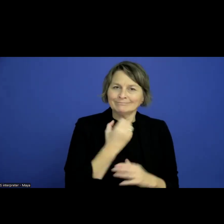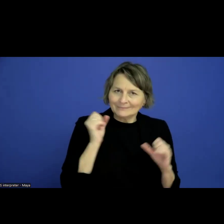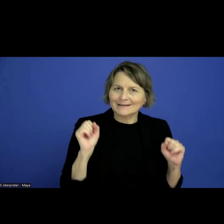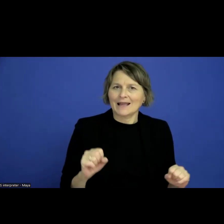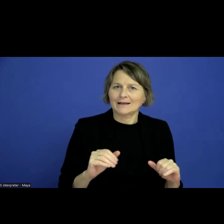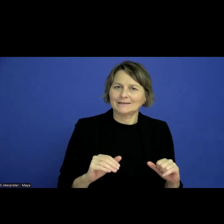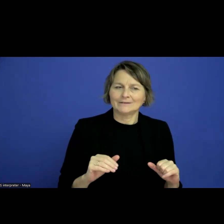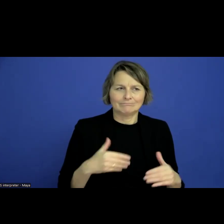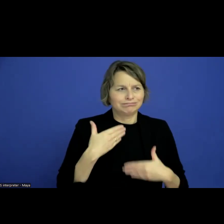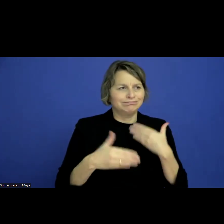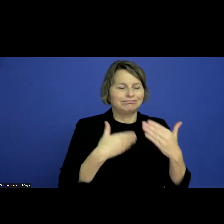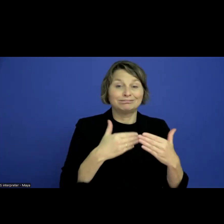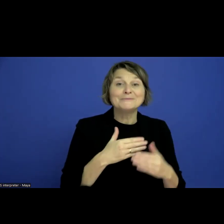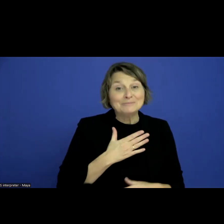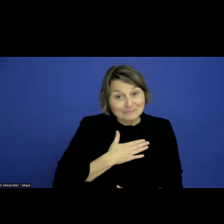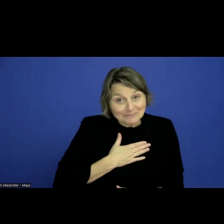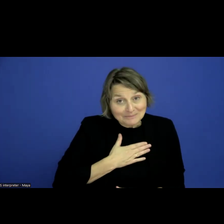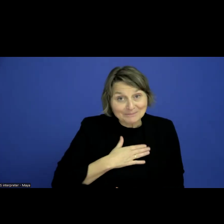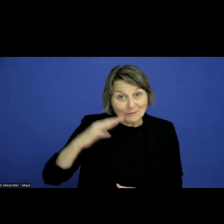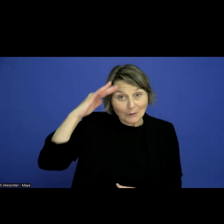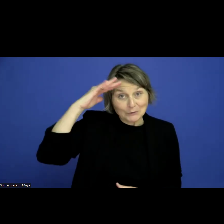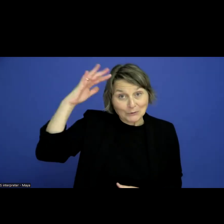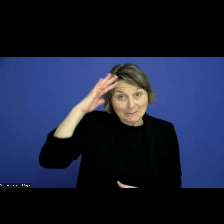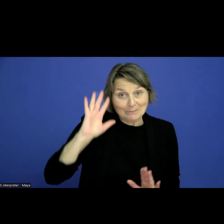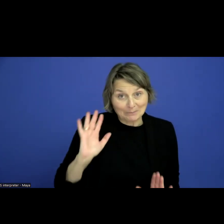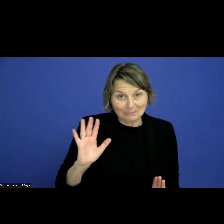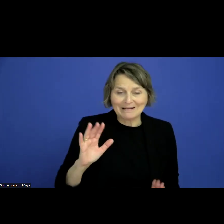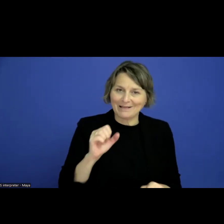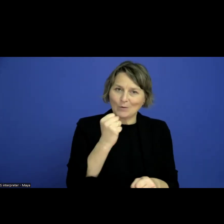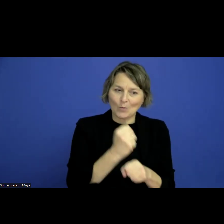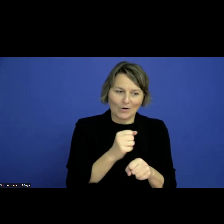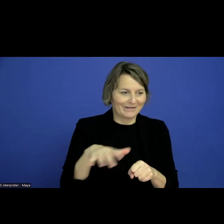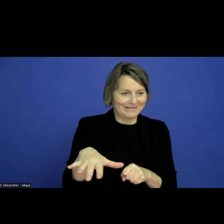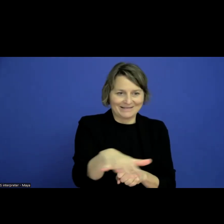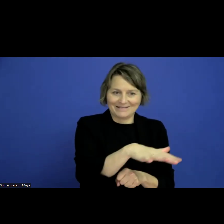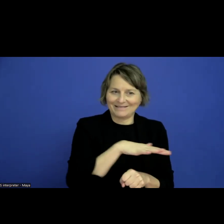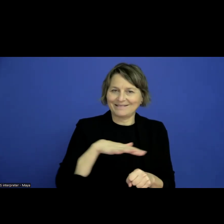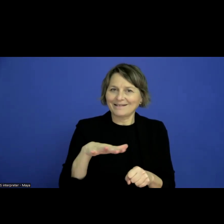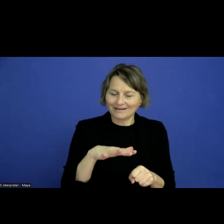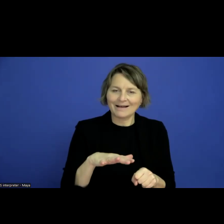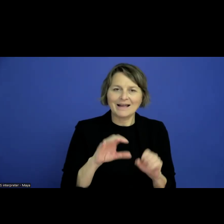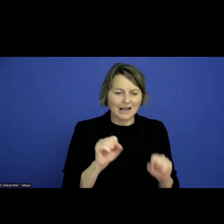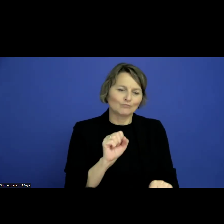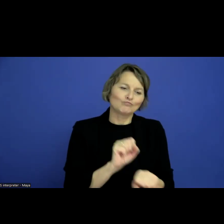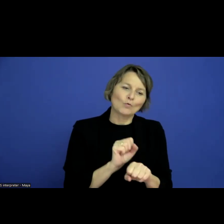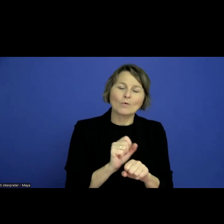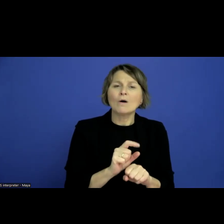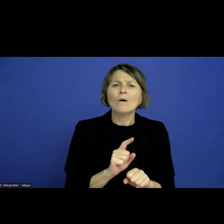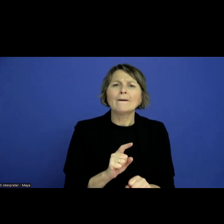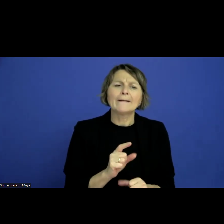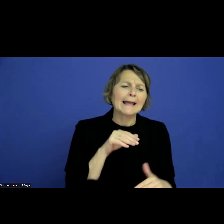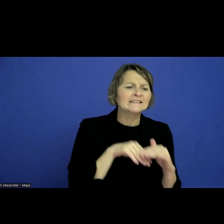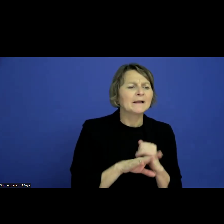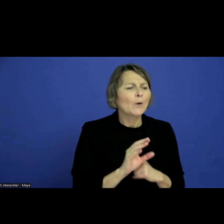the dream is to live in such a work environment where accessibility is not an exception, but the